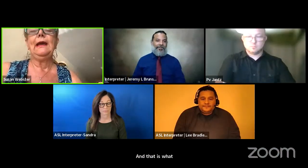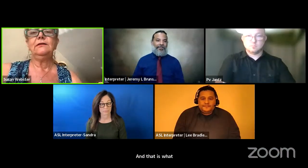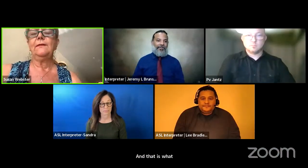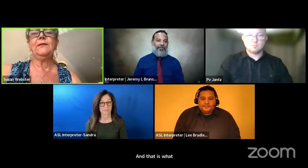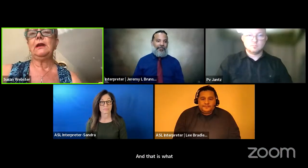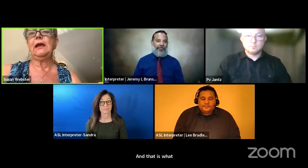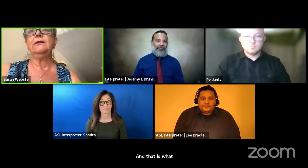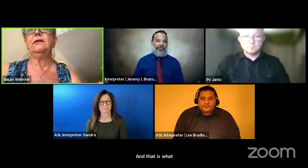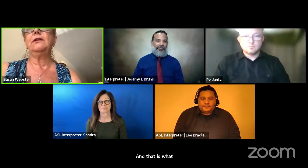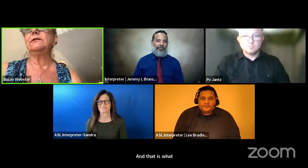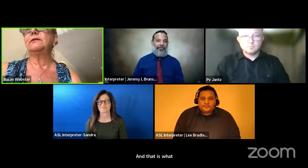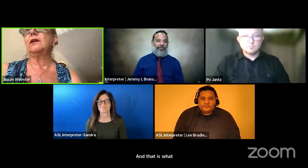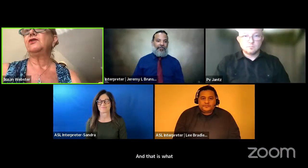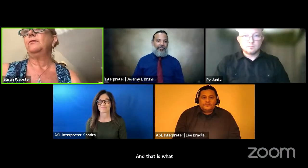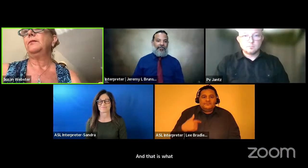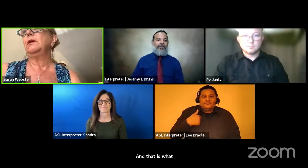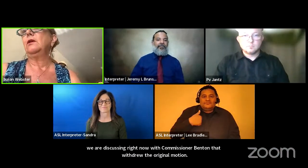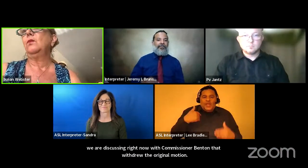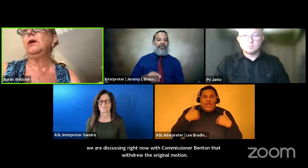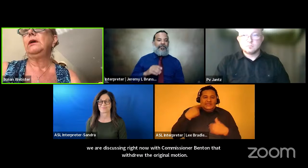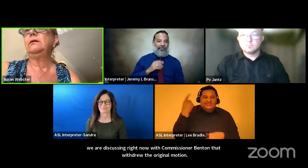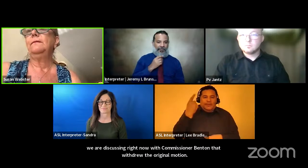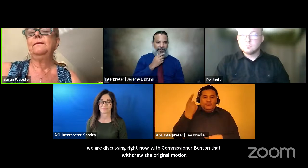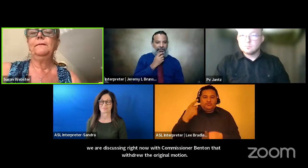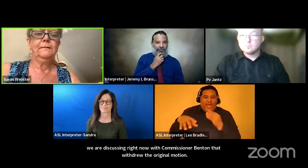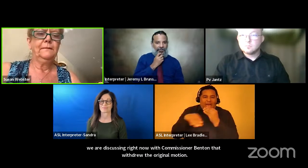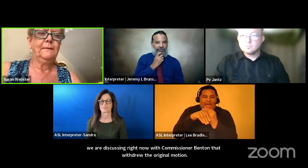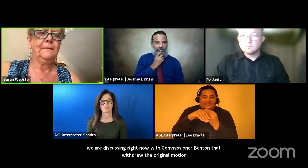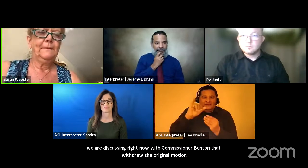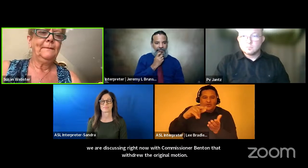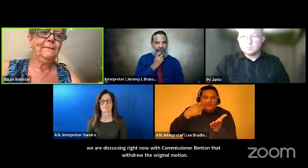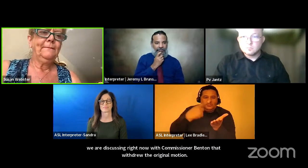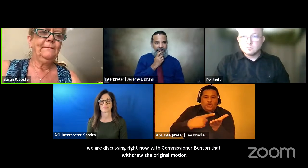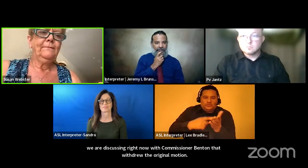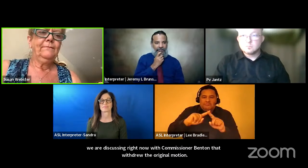And I had something to add to the discussion, but it can wait.